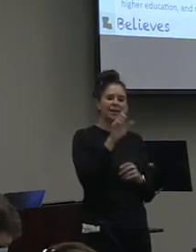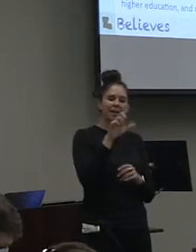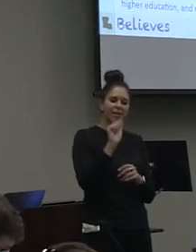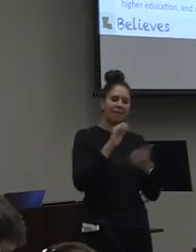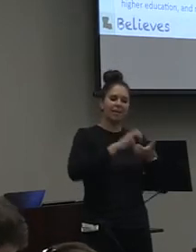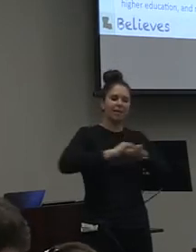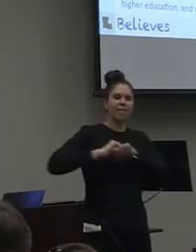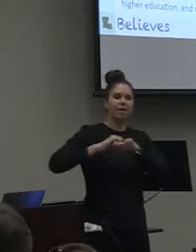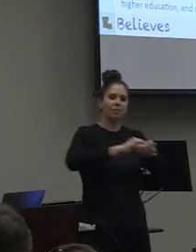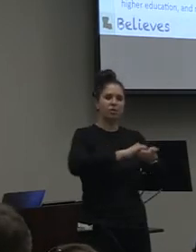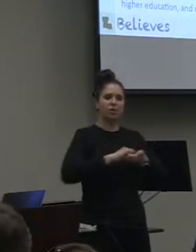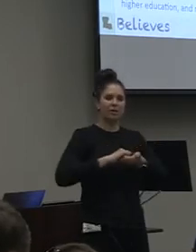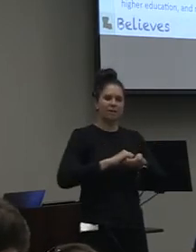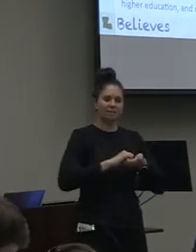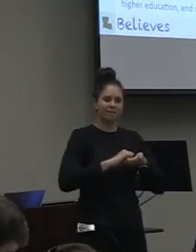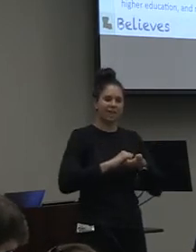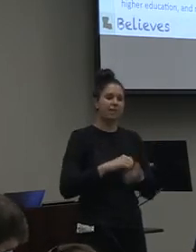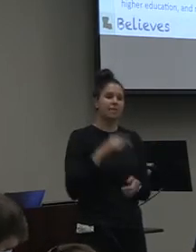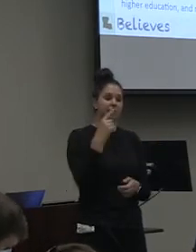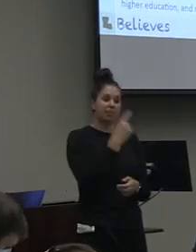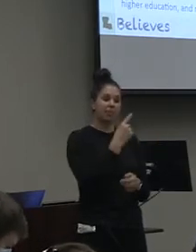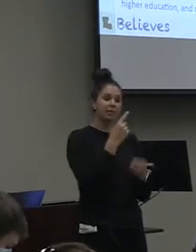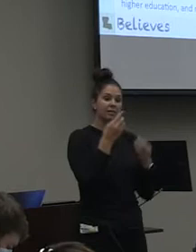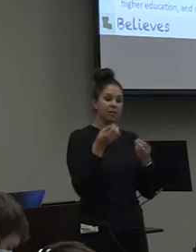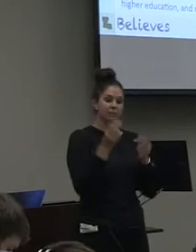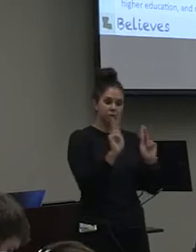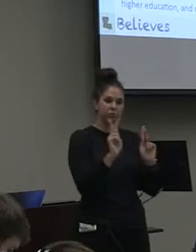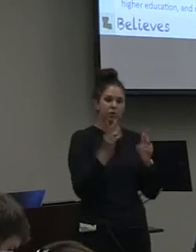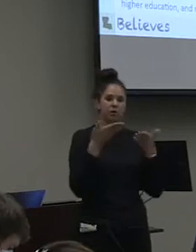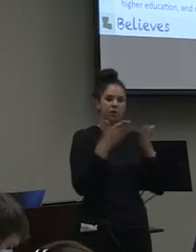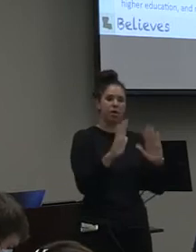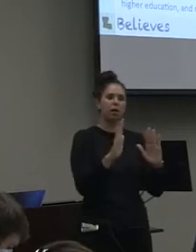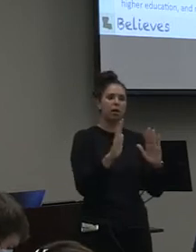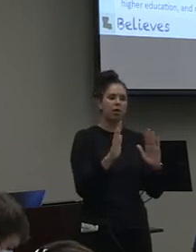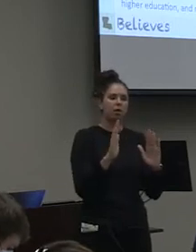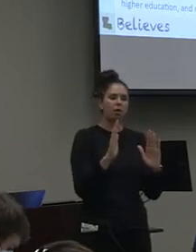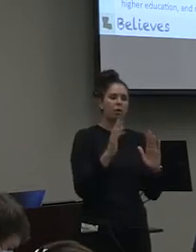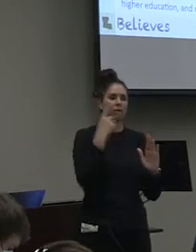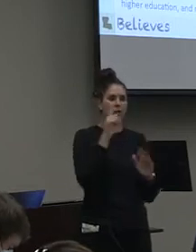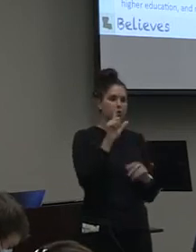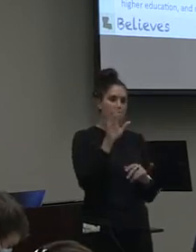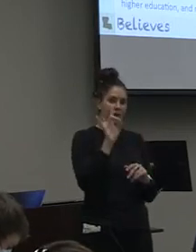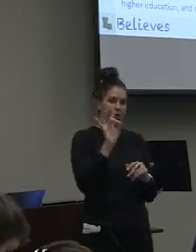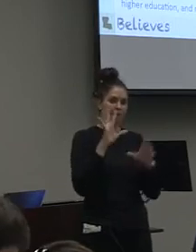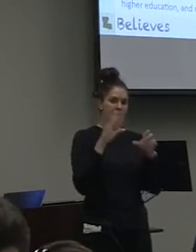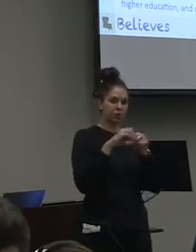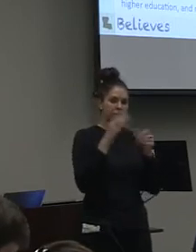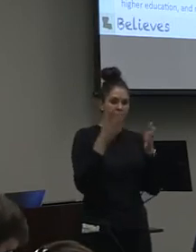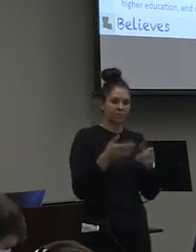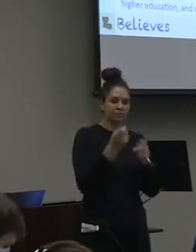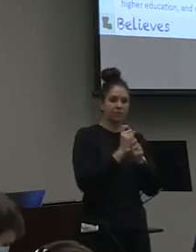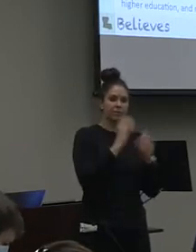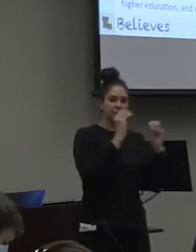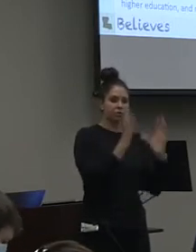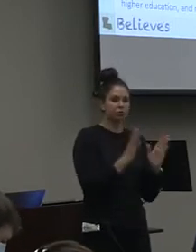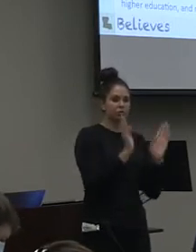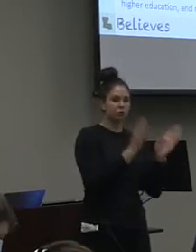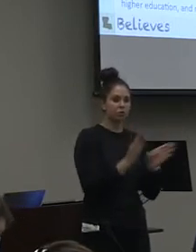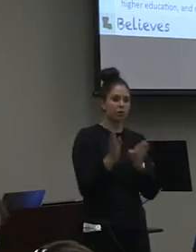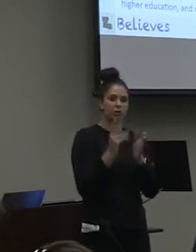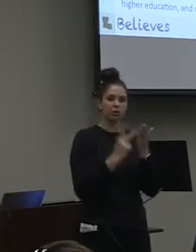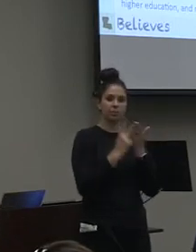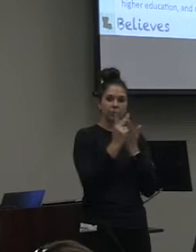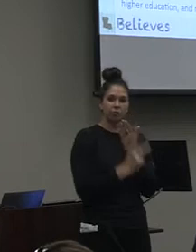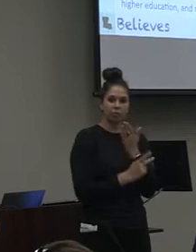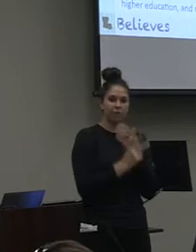collaborative. And this opportunity allowed for 28 participants from our teacher preparation